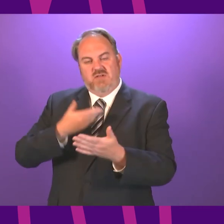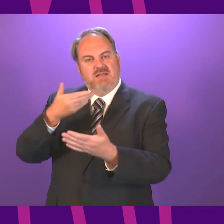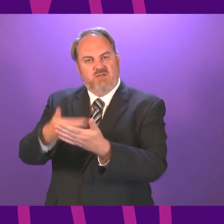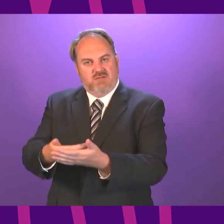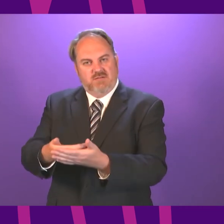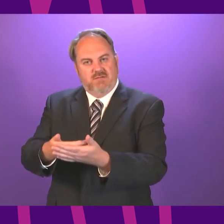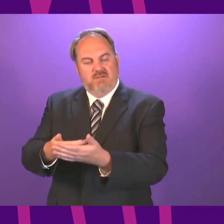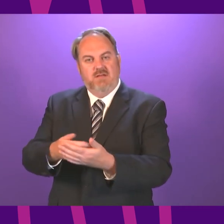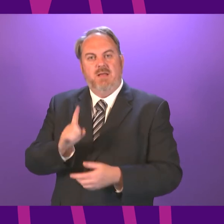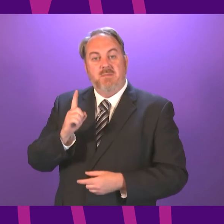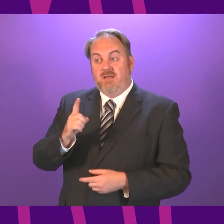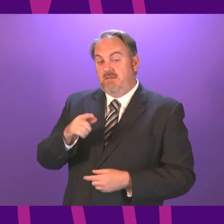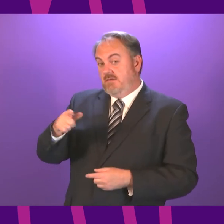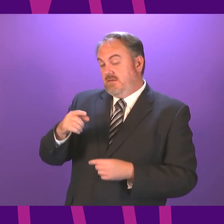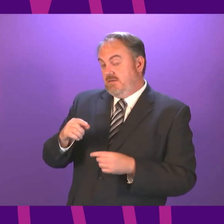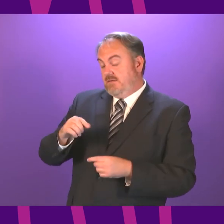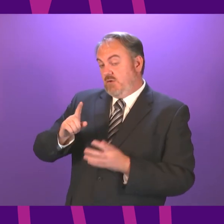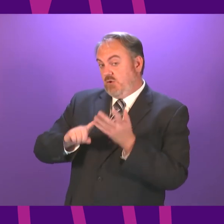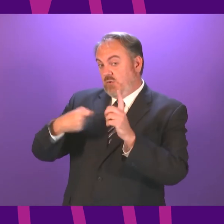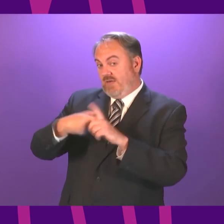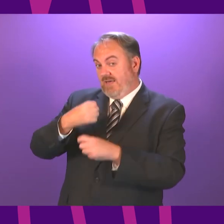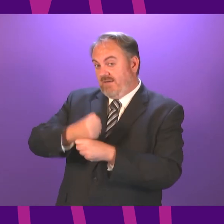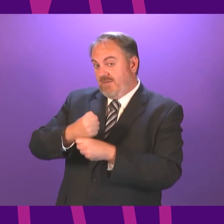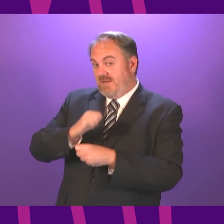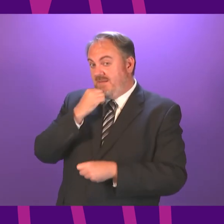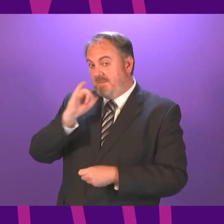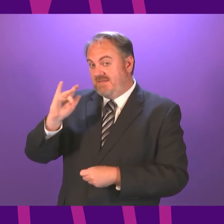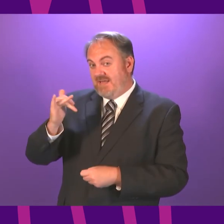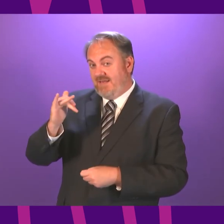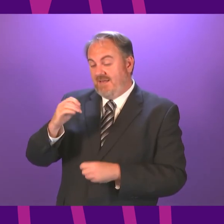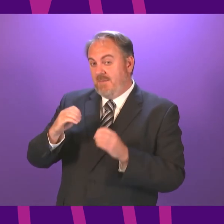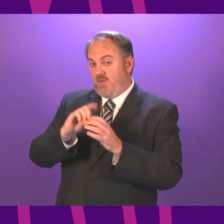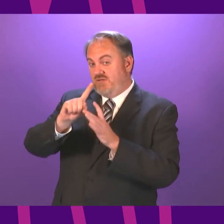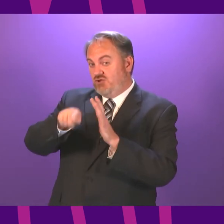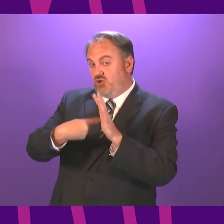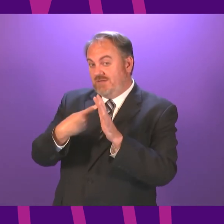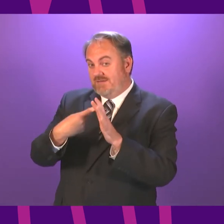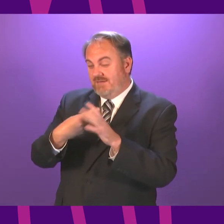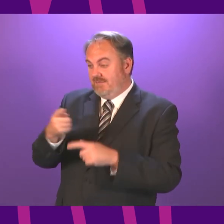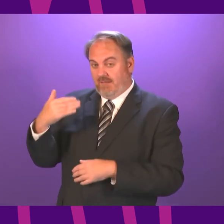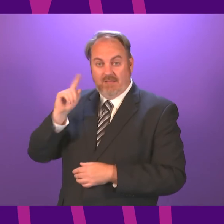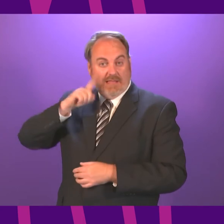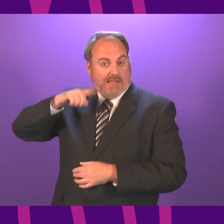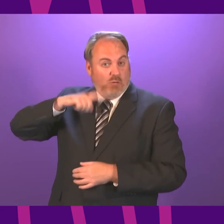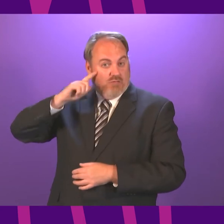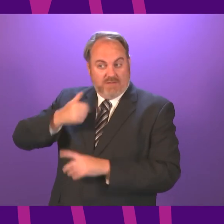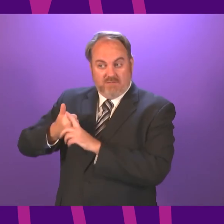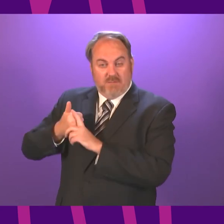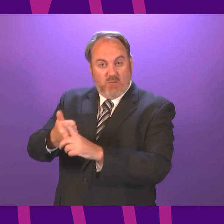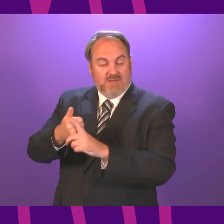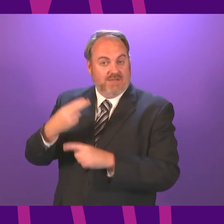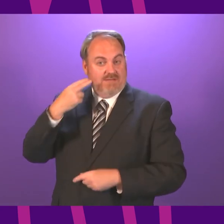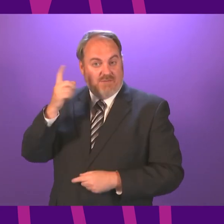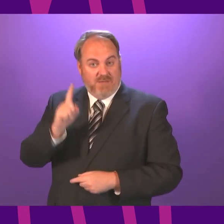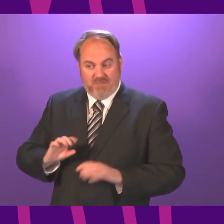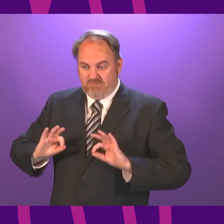with number 10 press conferences, and perhaps that's something Jackson Carlaw might want to champion himself on behalf of the deaf community, because it's the deaf